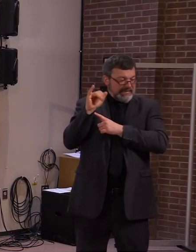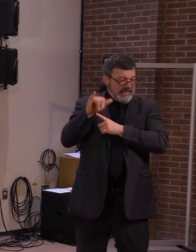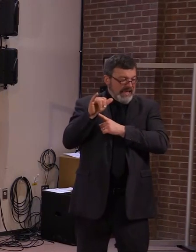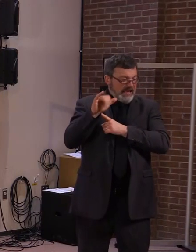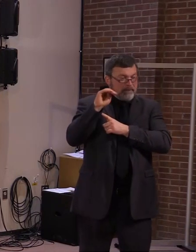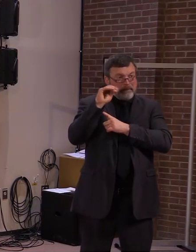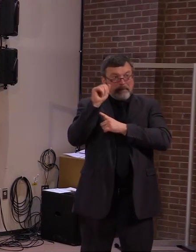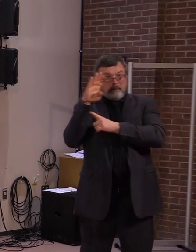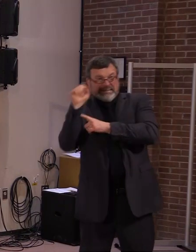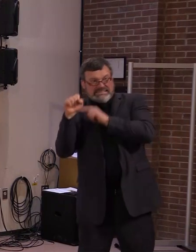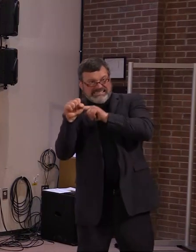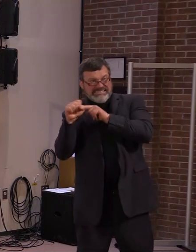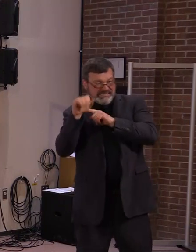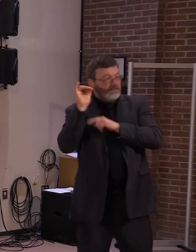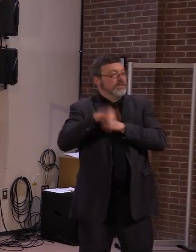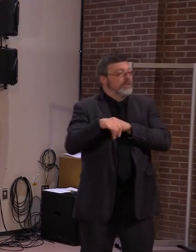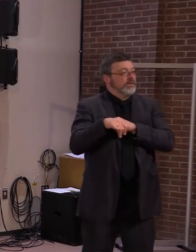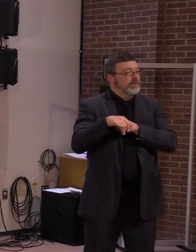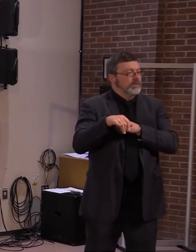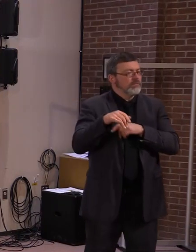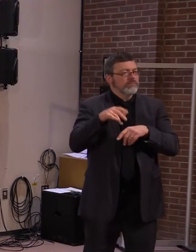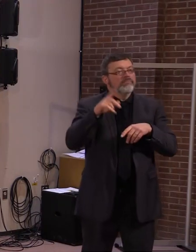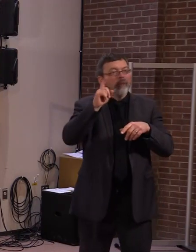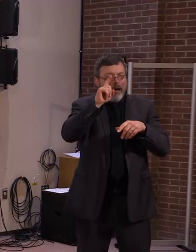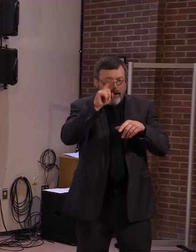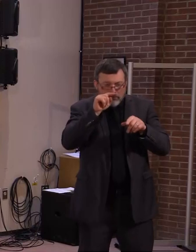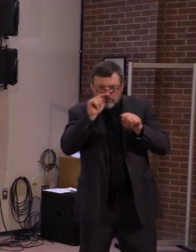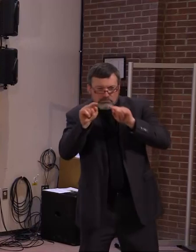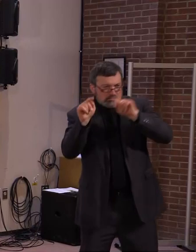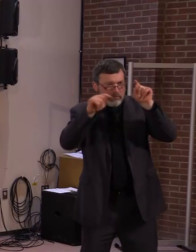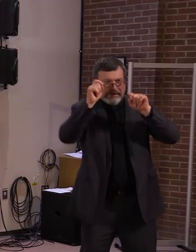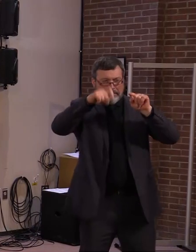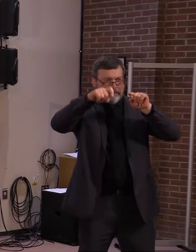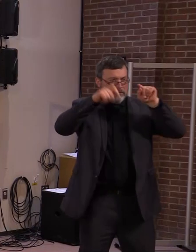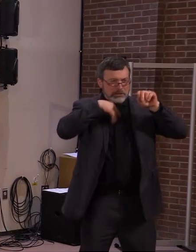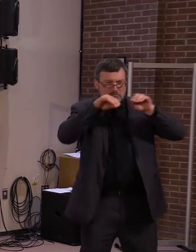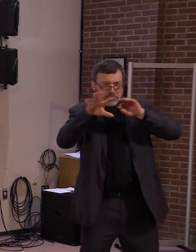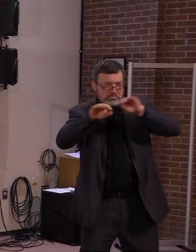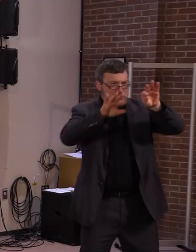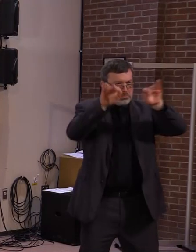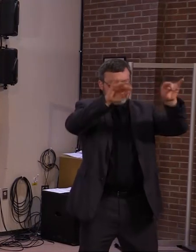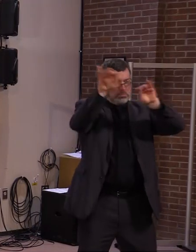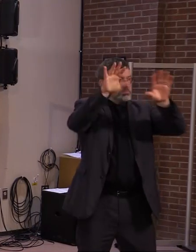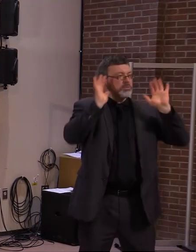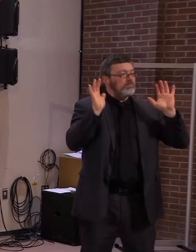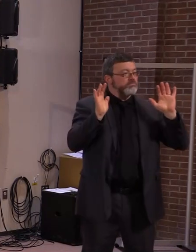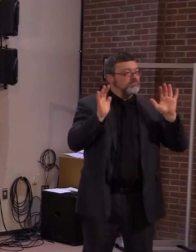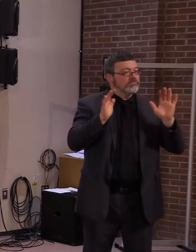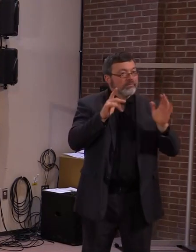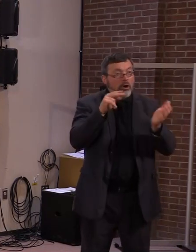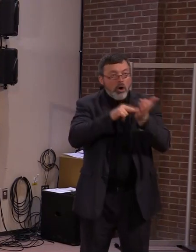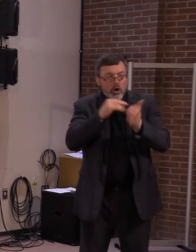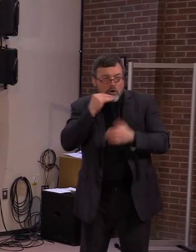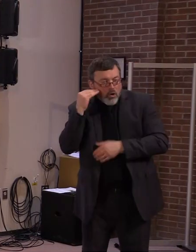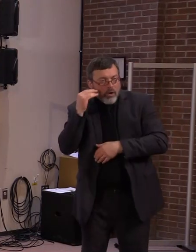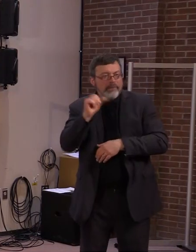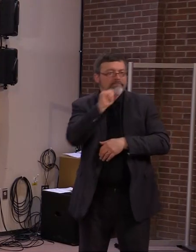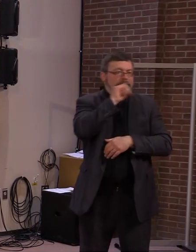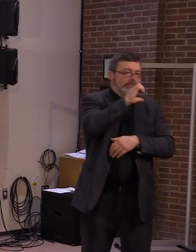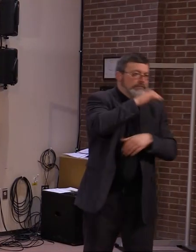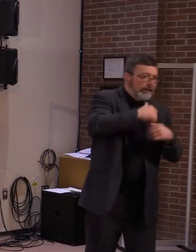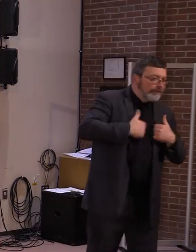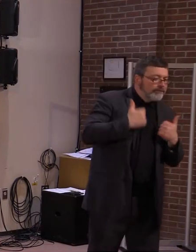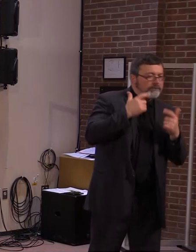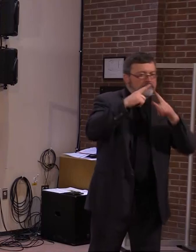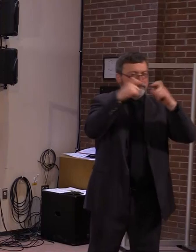care facilities. That has already begun. And the second leg is to